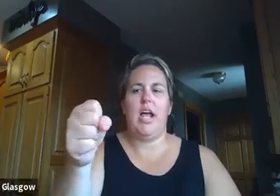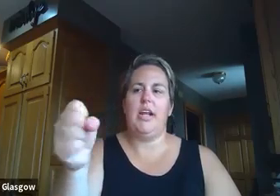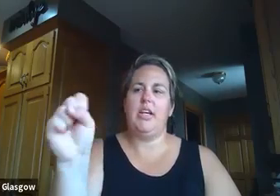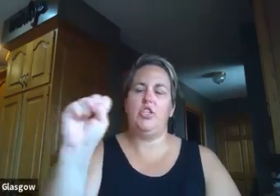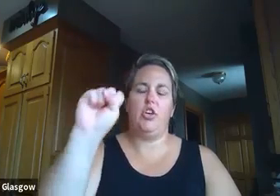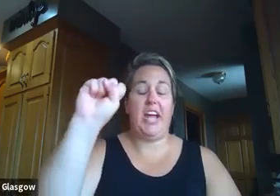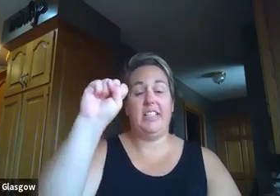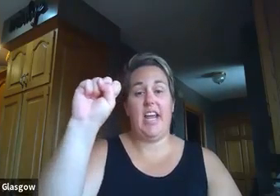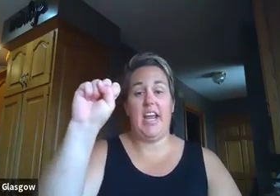And it is your S hand,